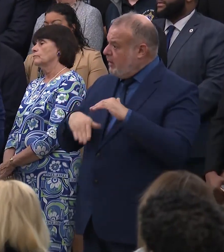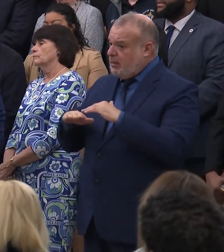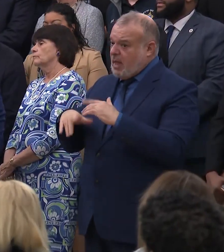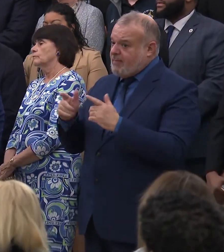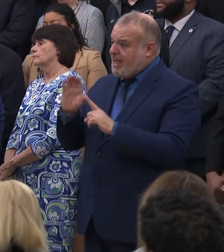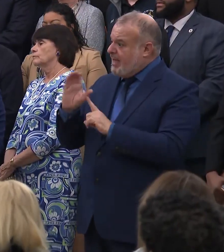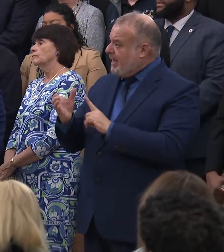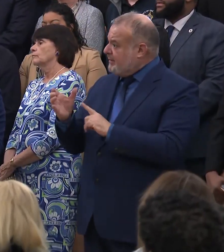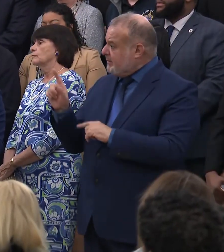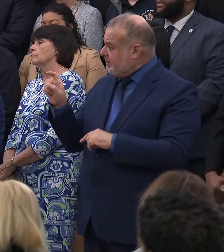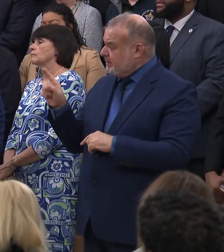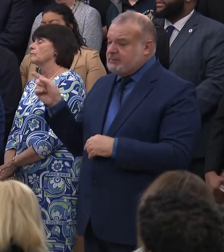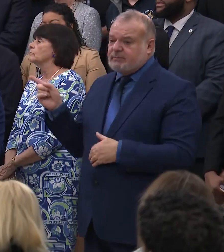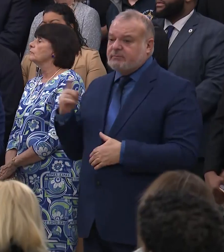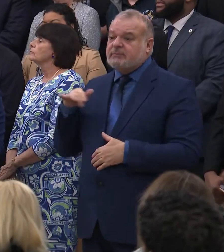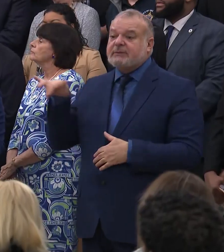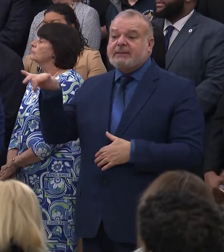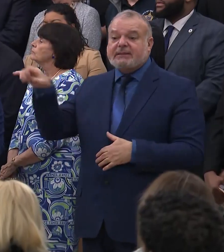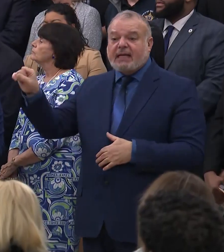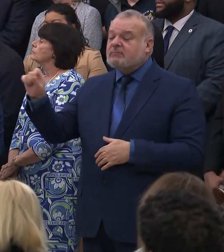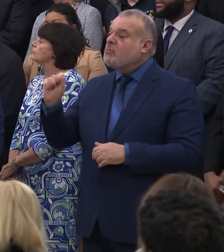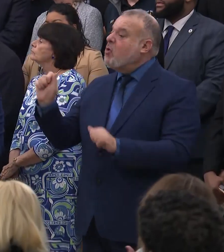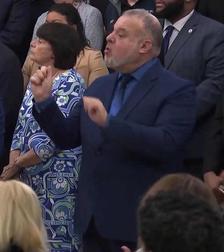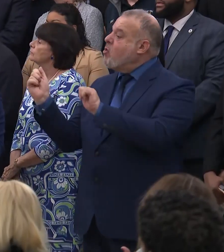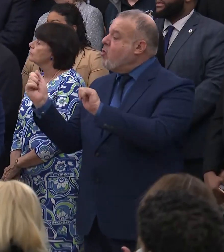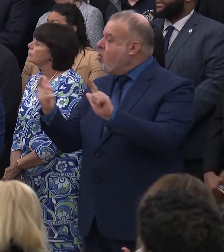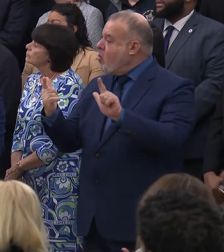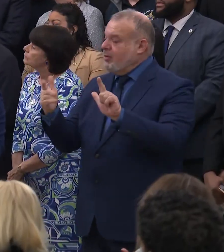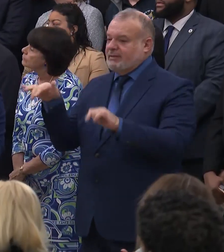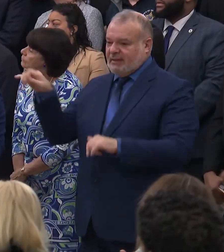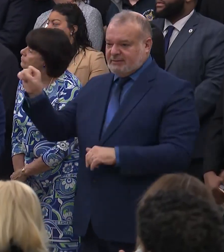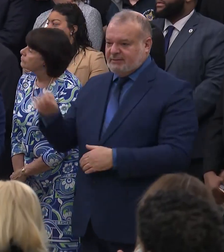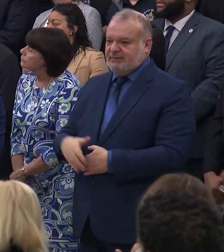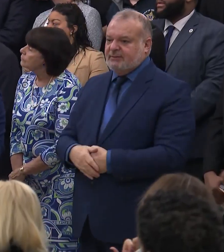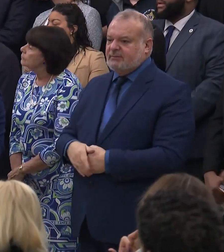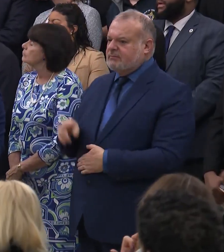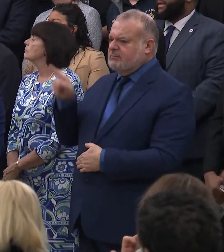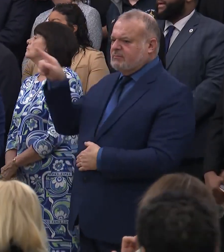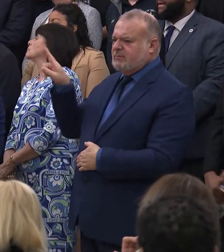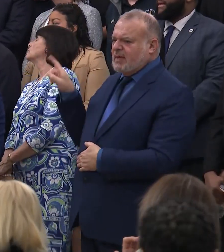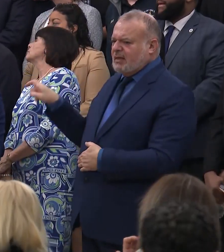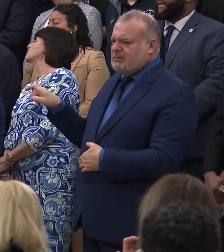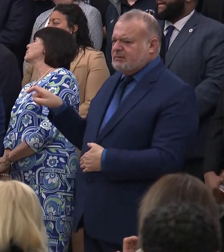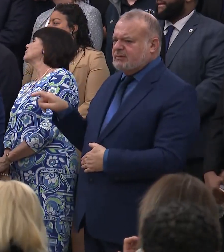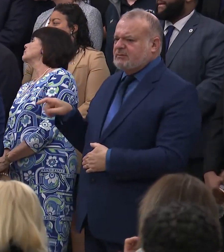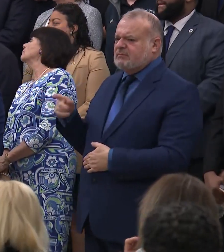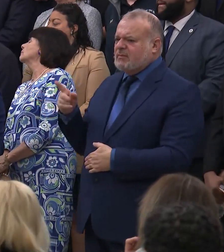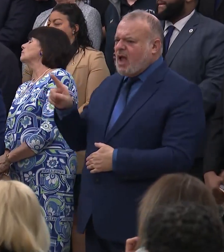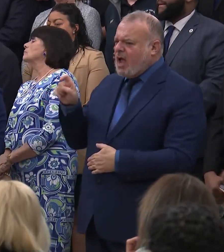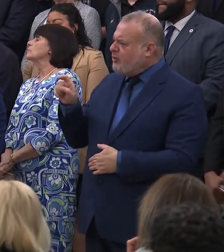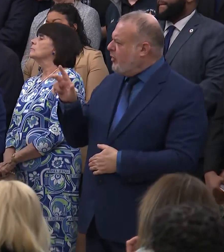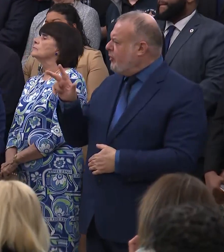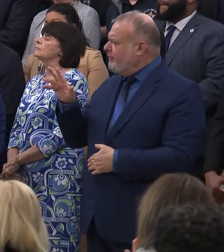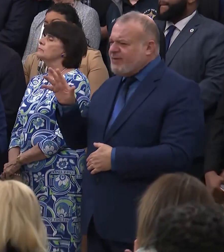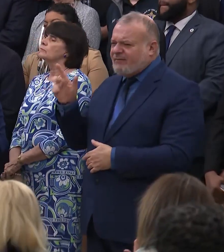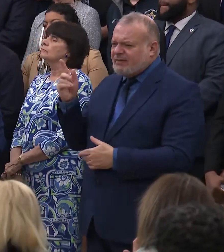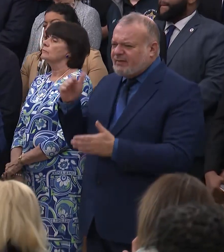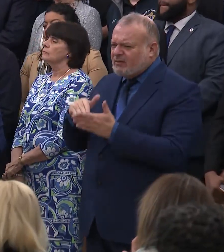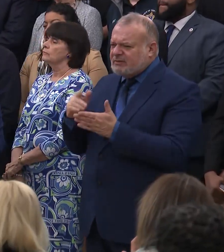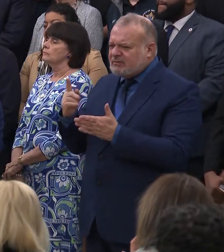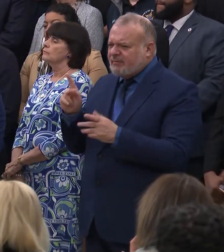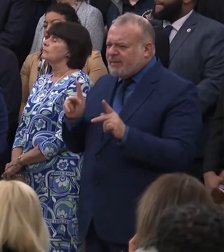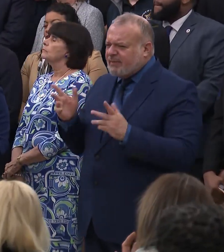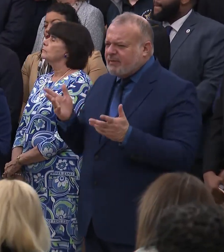a blanket pardon. Yep. Yep. hundreds of thousands? Where are you drawing that estimate? Well, not out